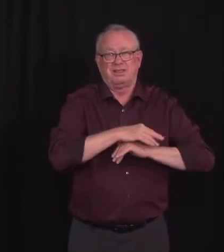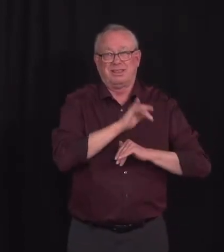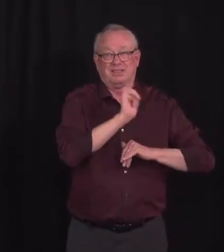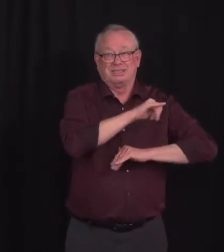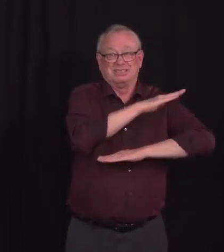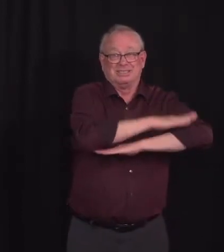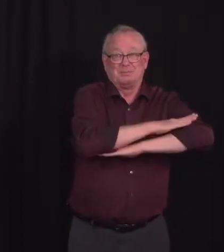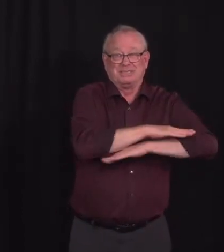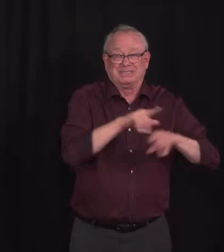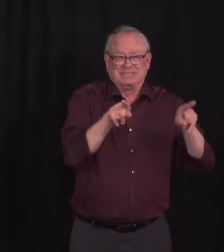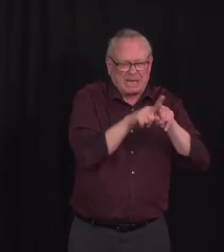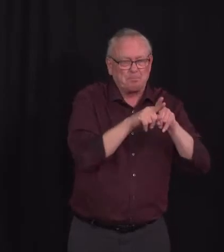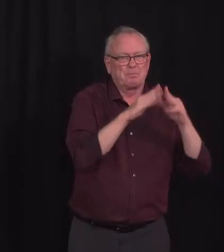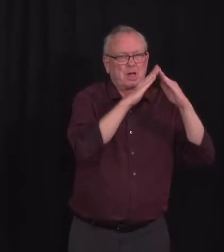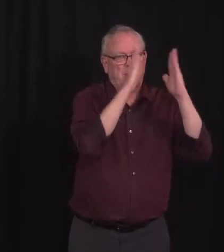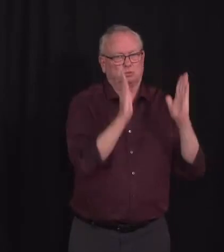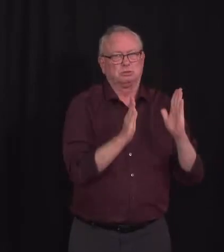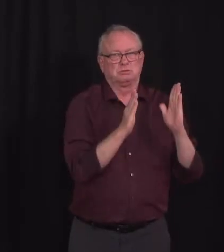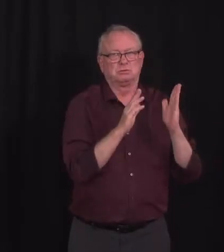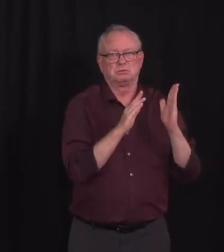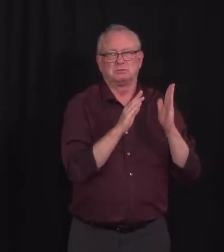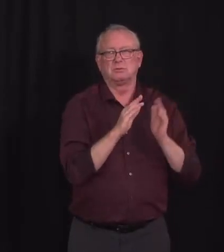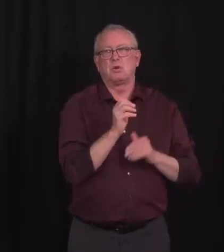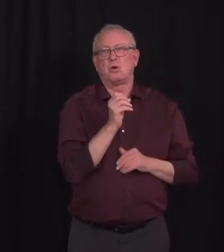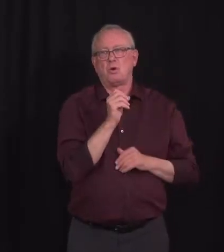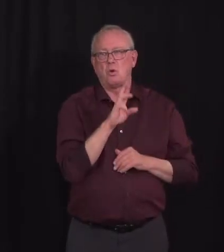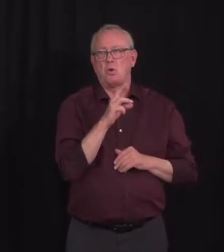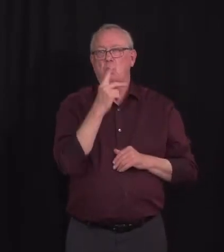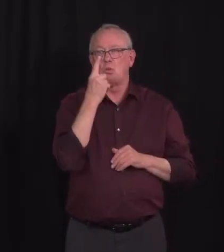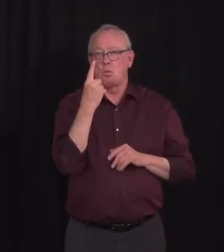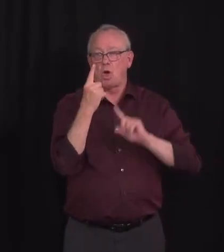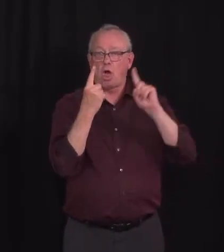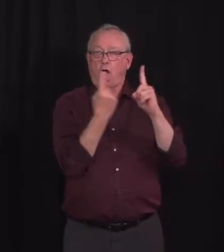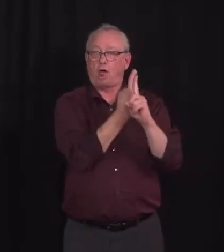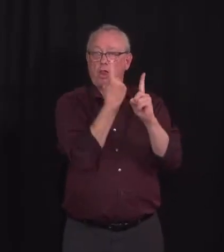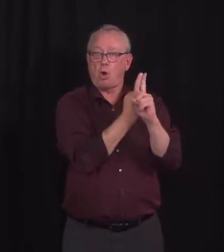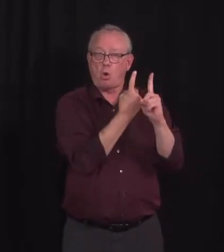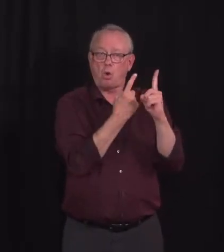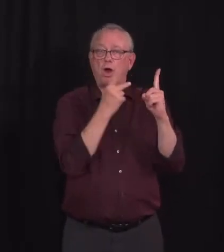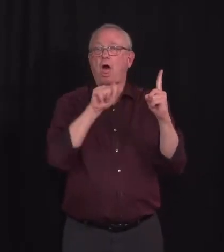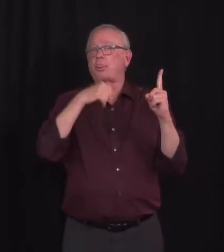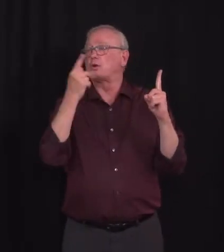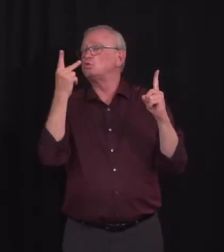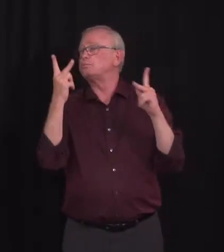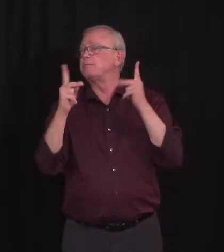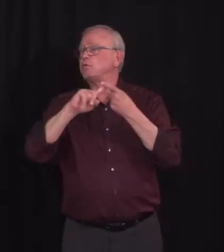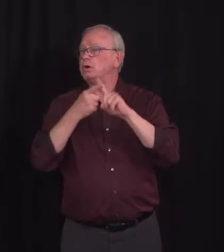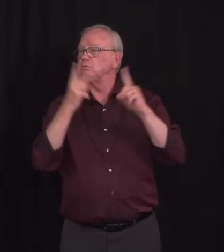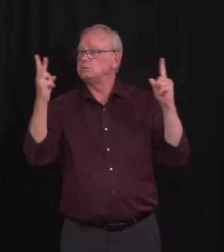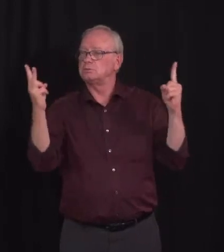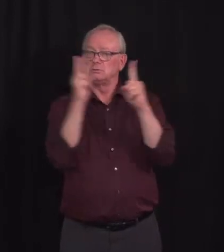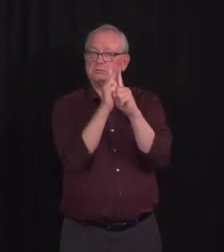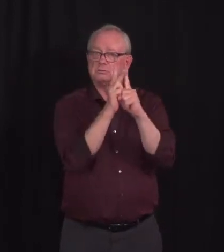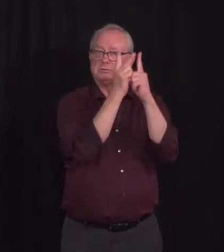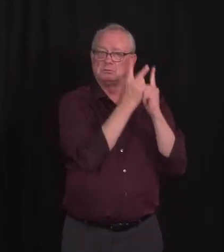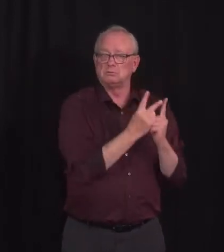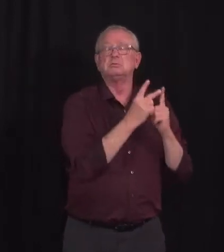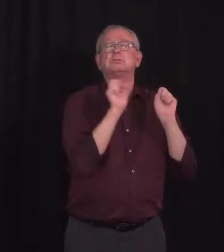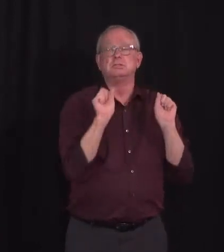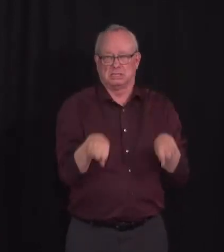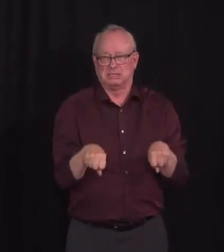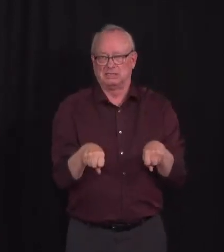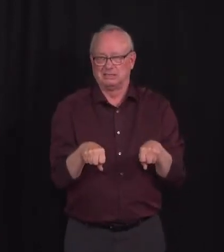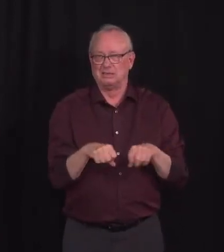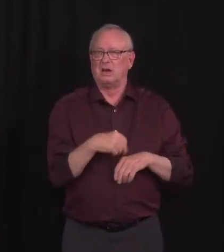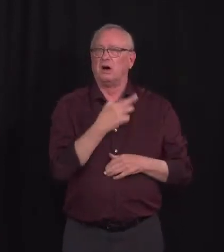or someone who lives alone and their close contacts. The reason why we have the different numbers for restaurant patios and for outdoor